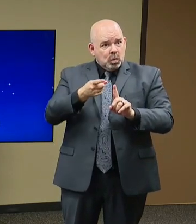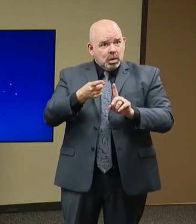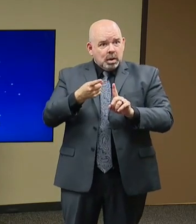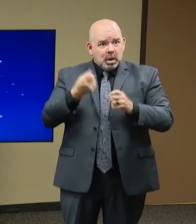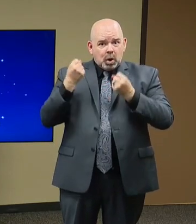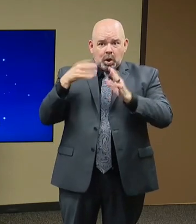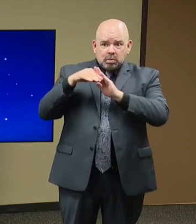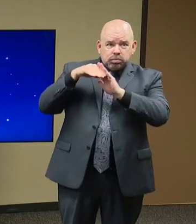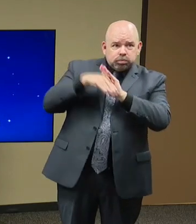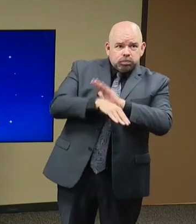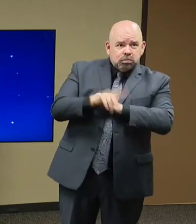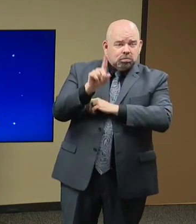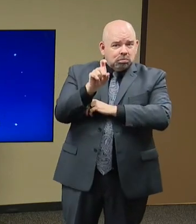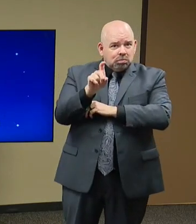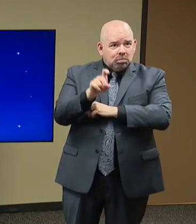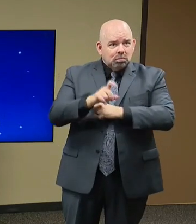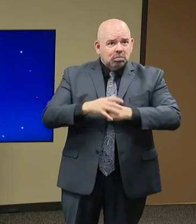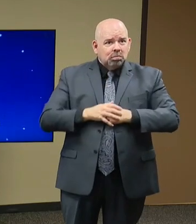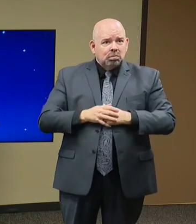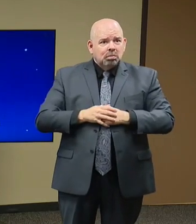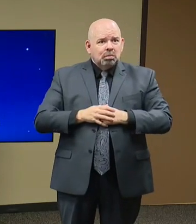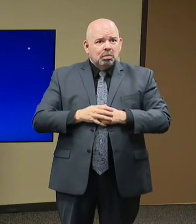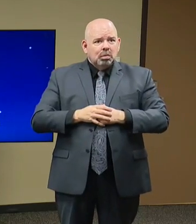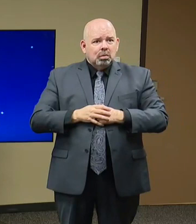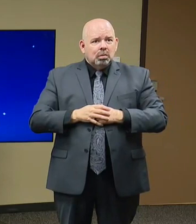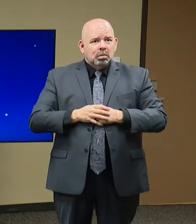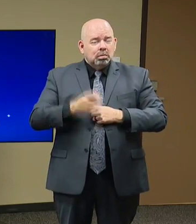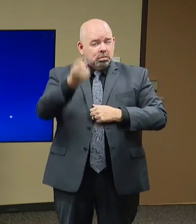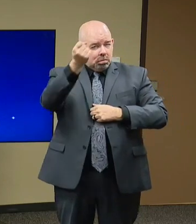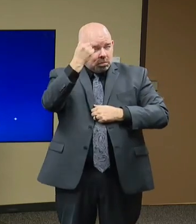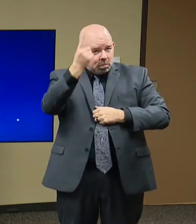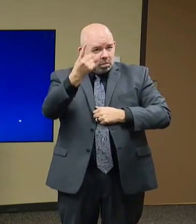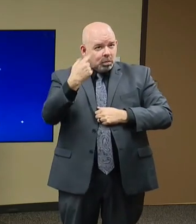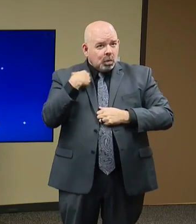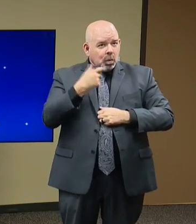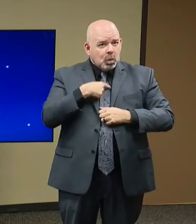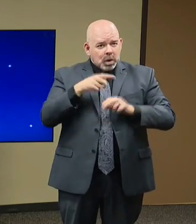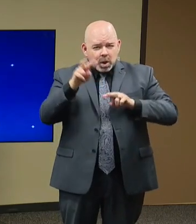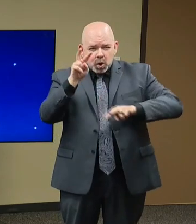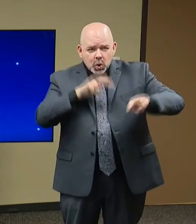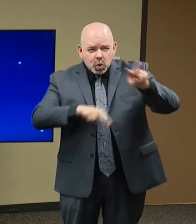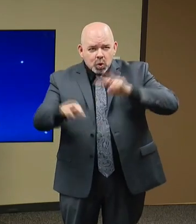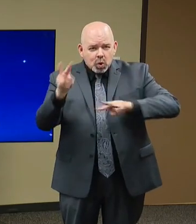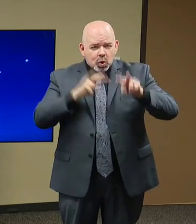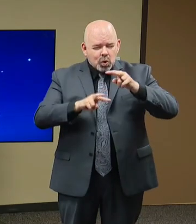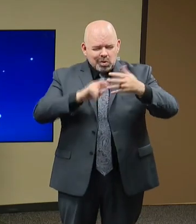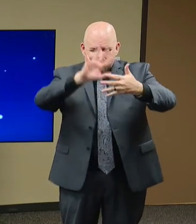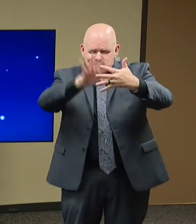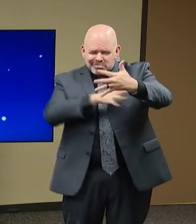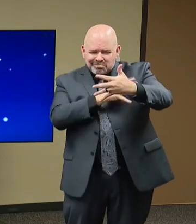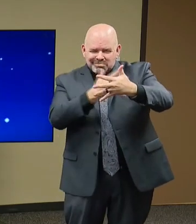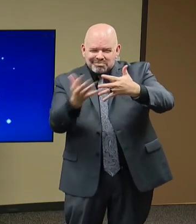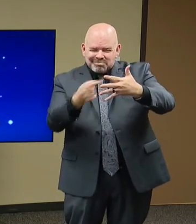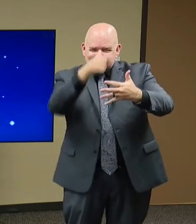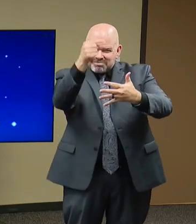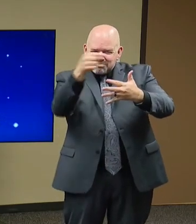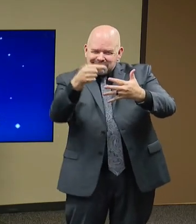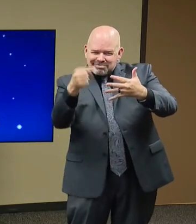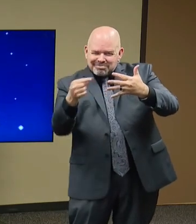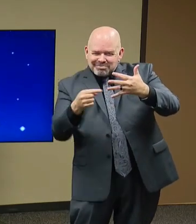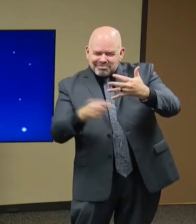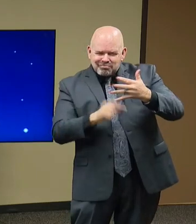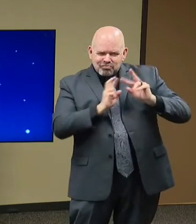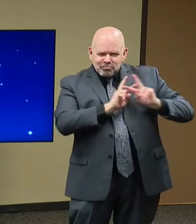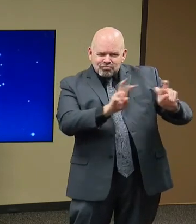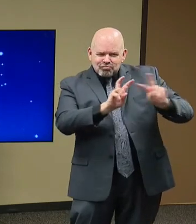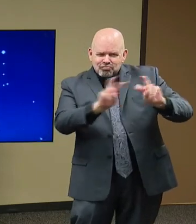know, the timing of some of the different changes that have occurred, again, you can see time trends. You can see when these start dropping,